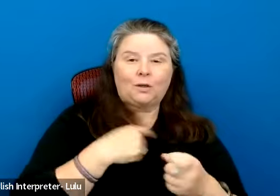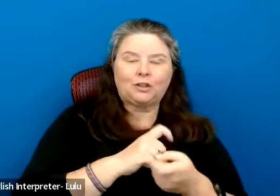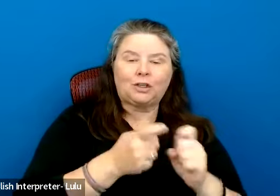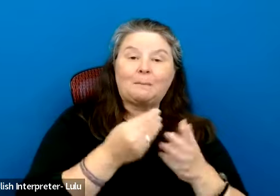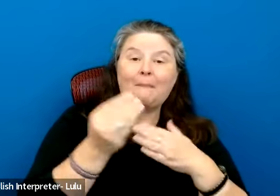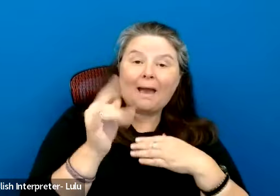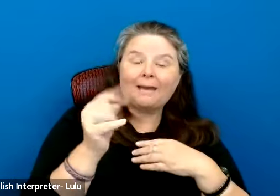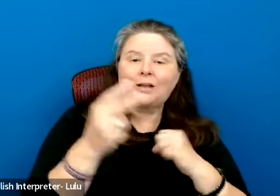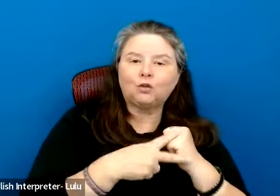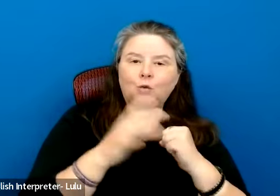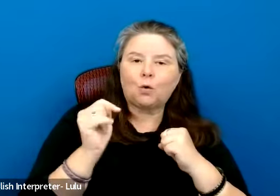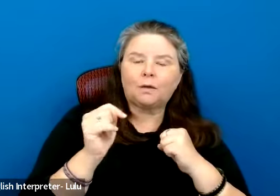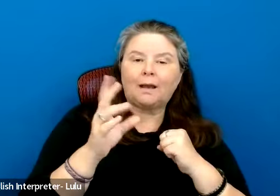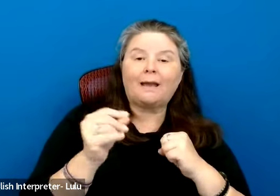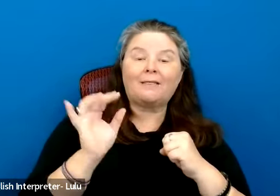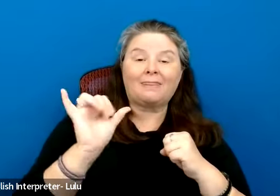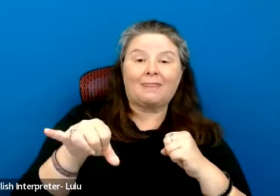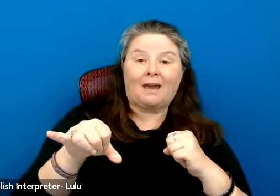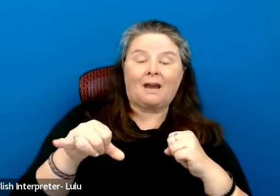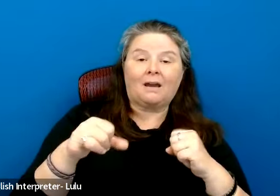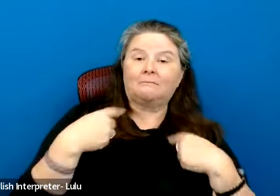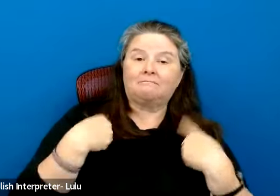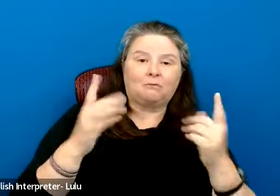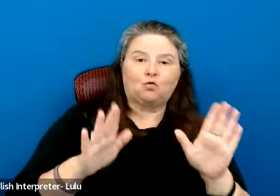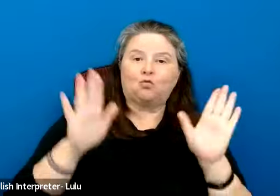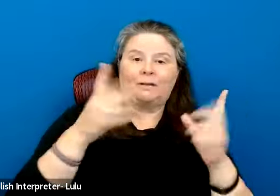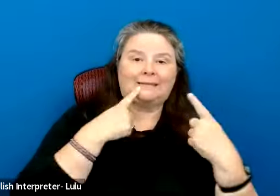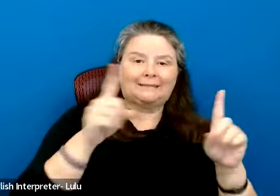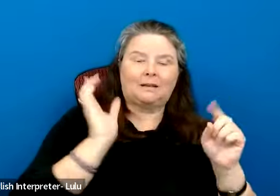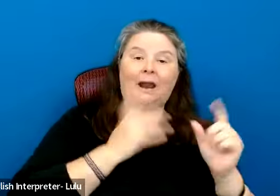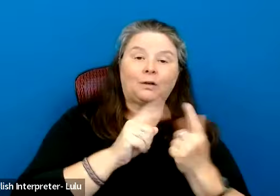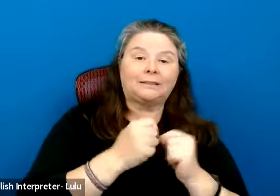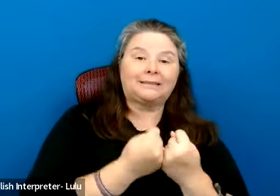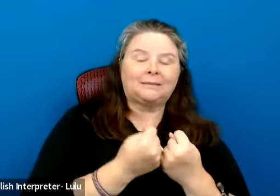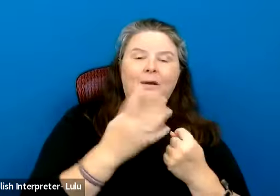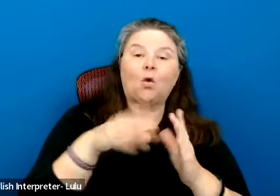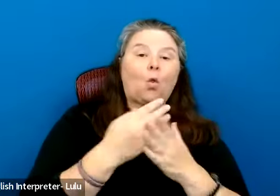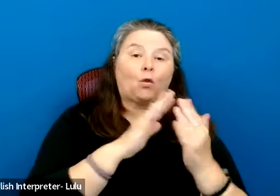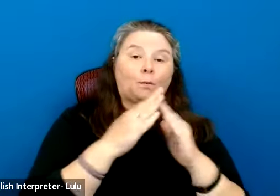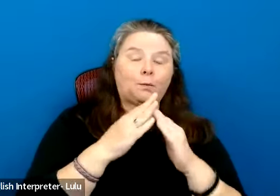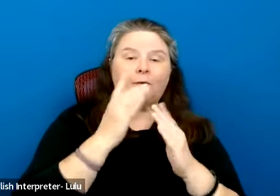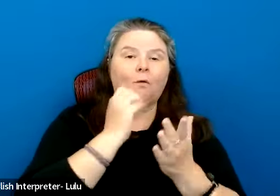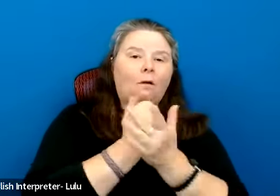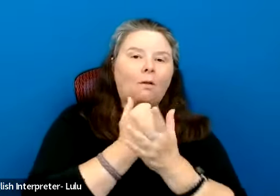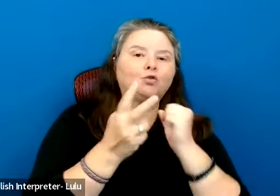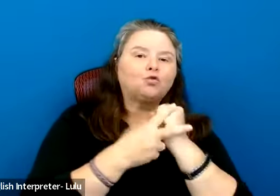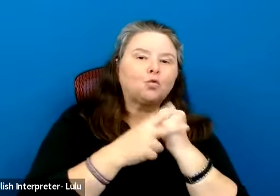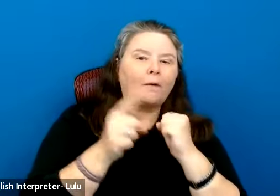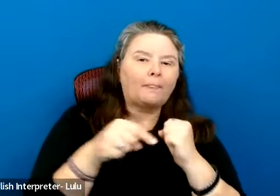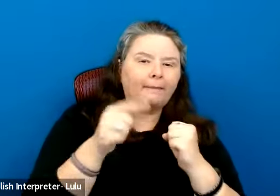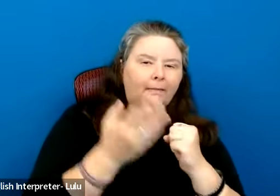it and store it. And it has been a great success in our team and in the whole community to help store these